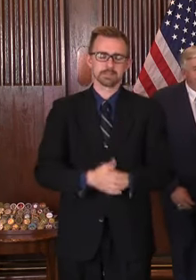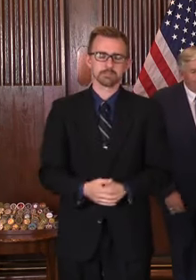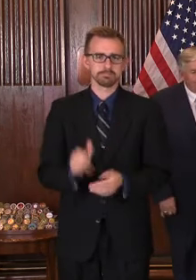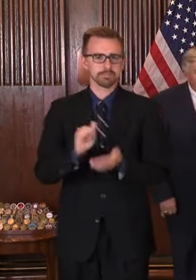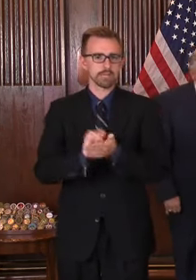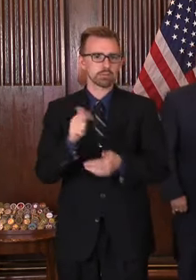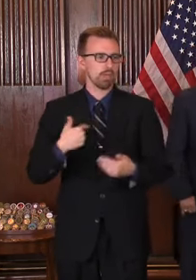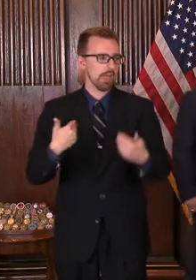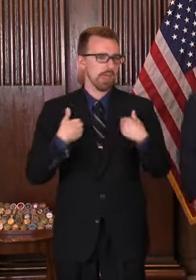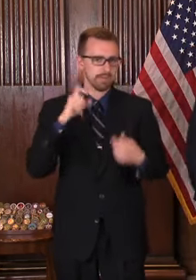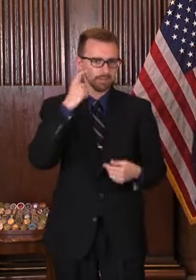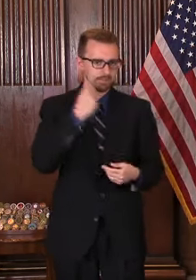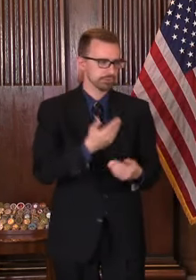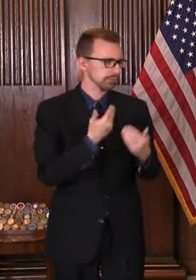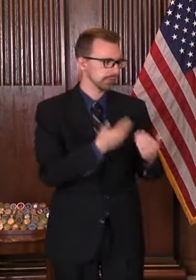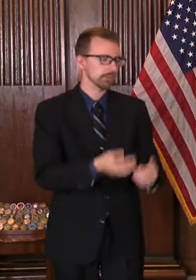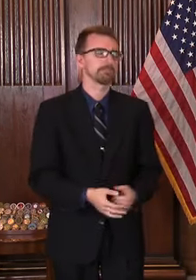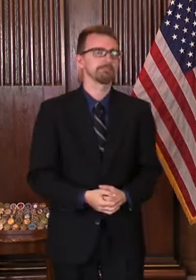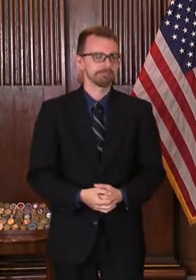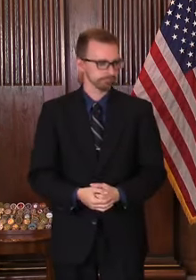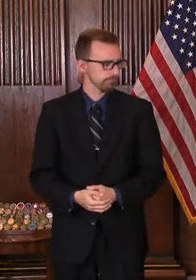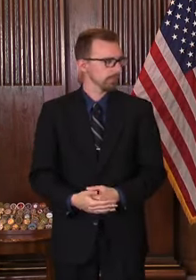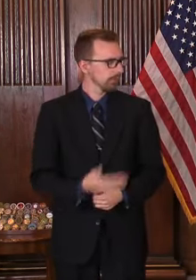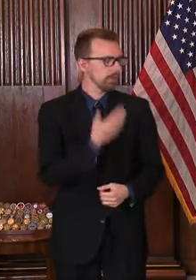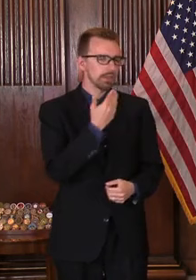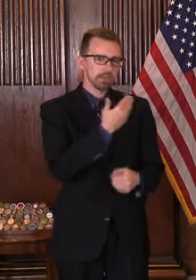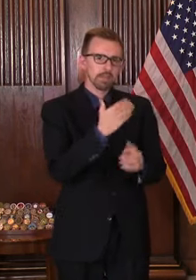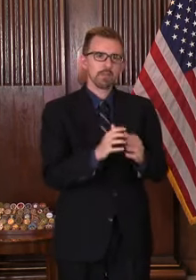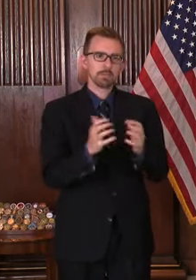All right. Thank you, Doctor. Thank you very much.